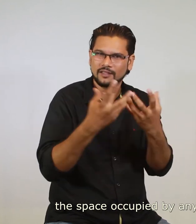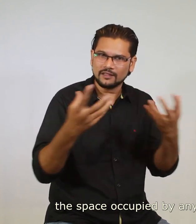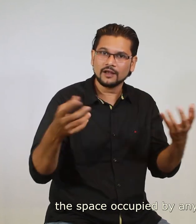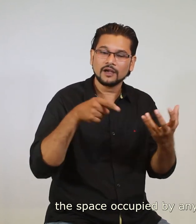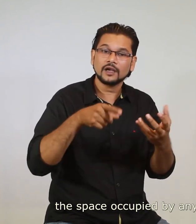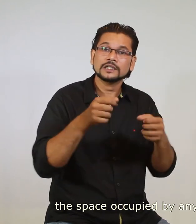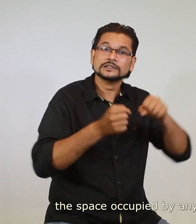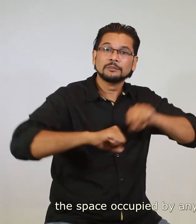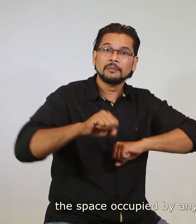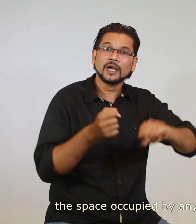or thing.